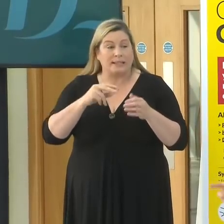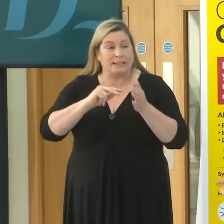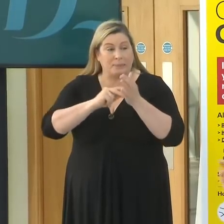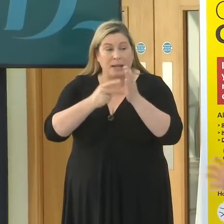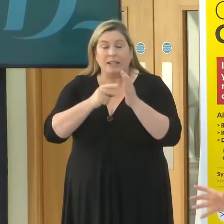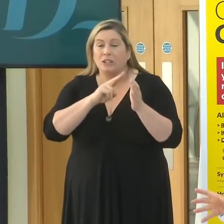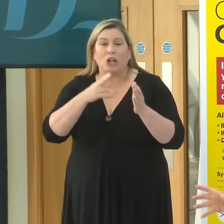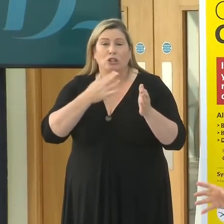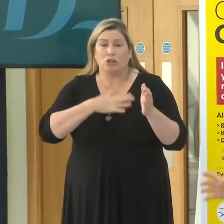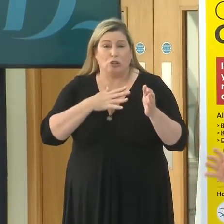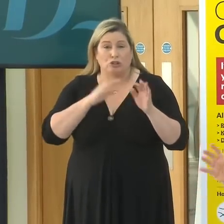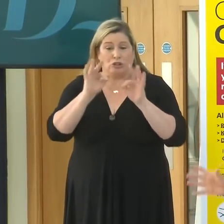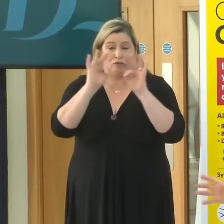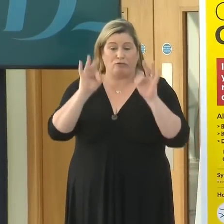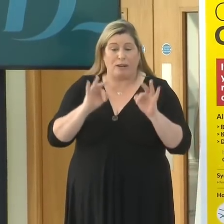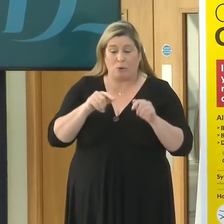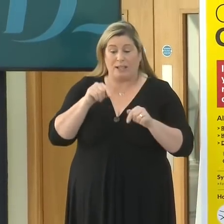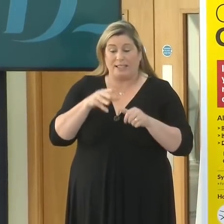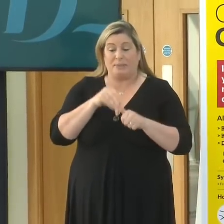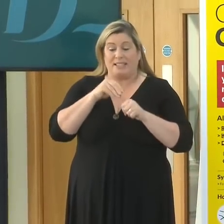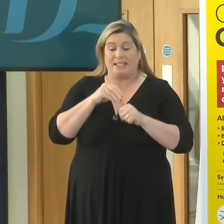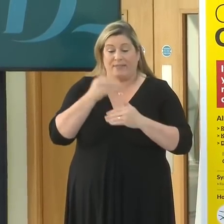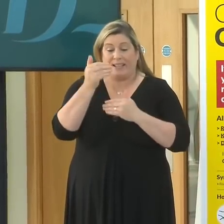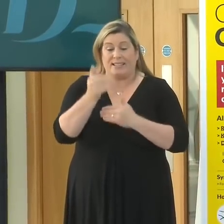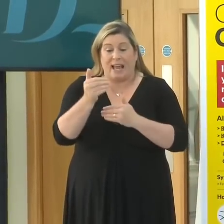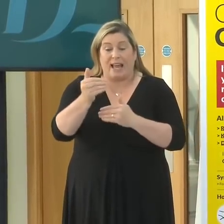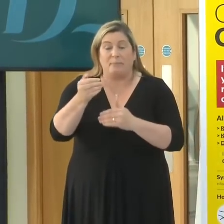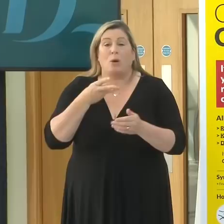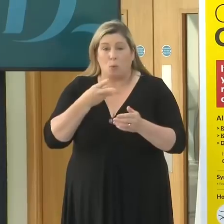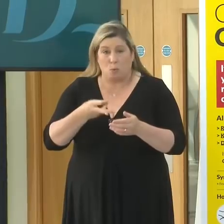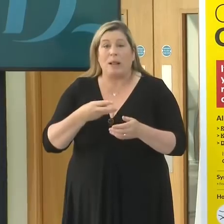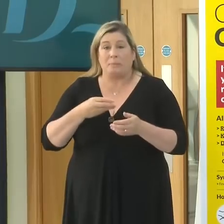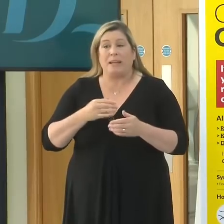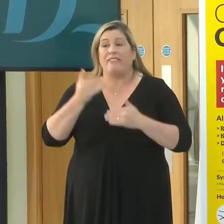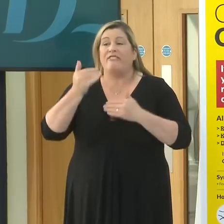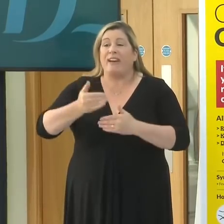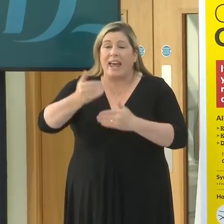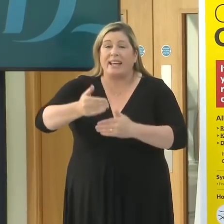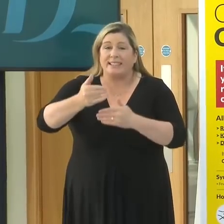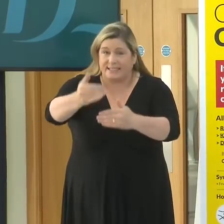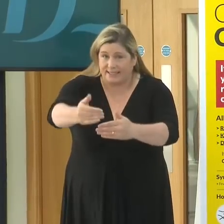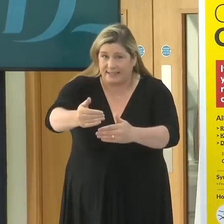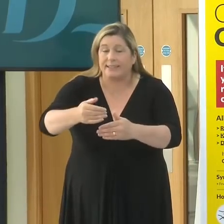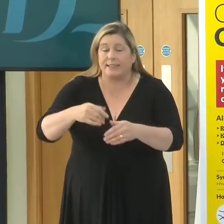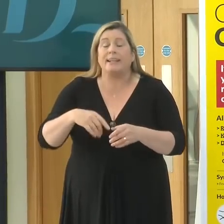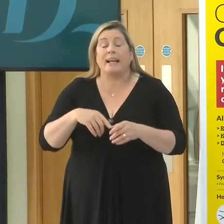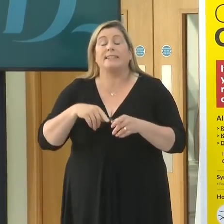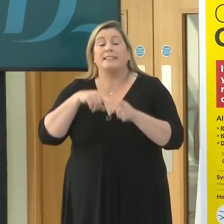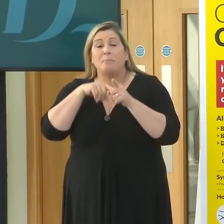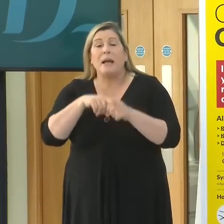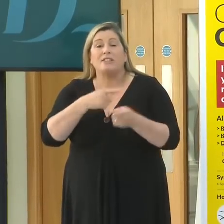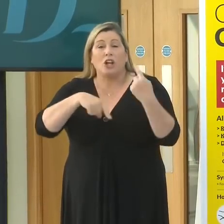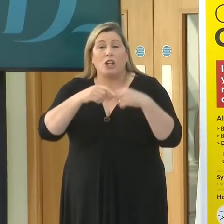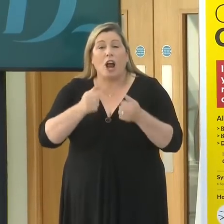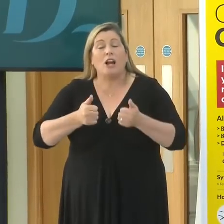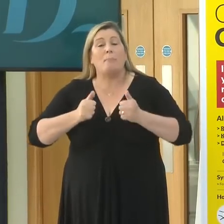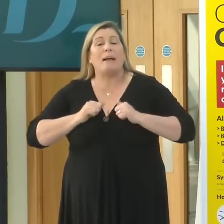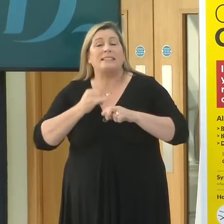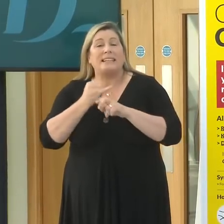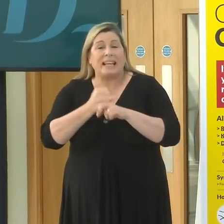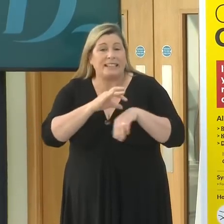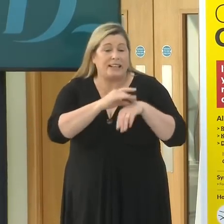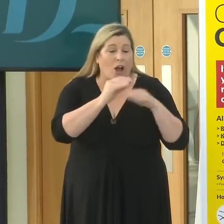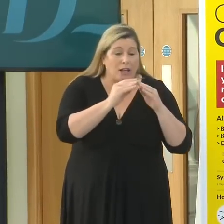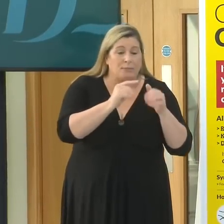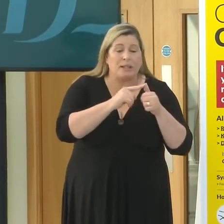our framework, it's not just a point in time. It'll be over the coming weeks and months. It will leverage based on our capacity in our acute system, our